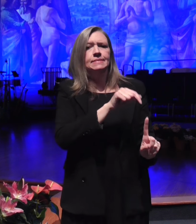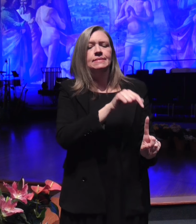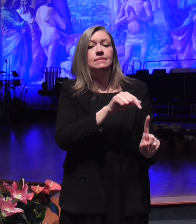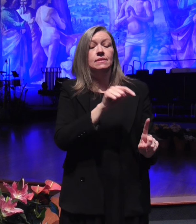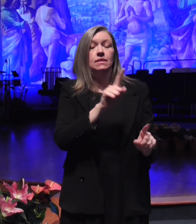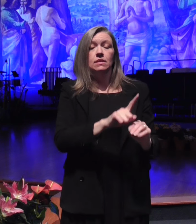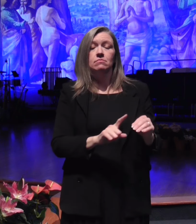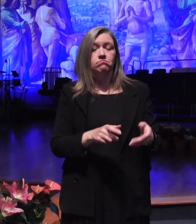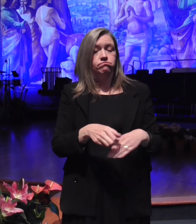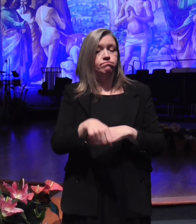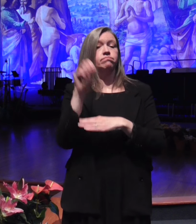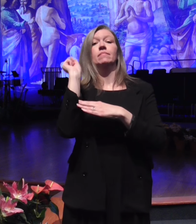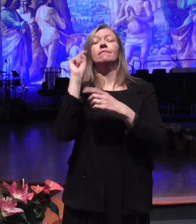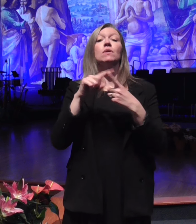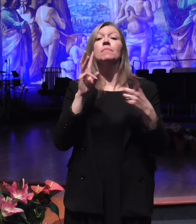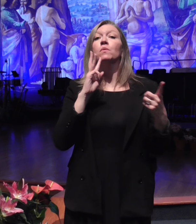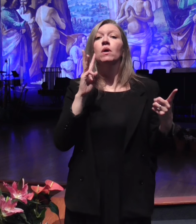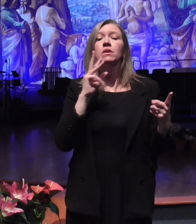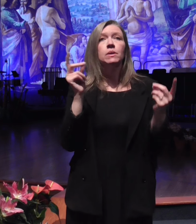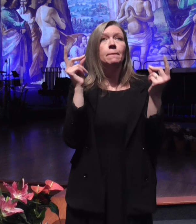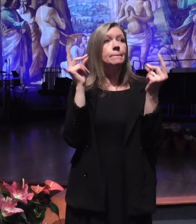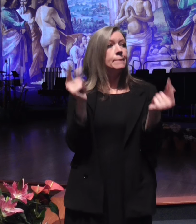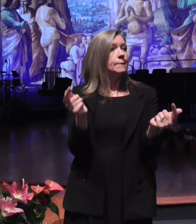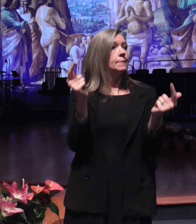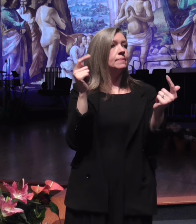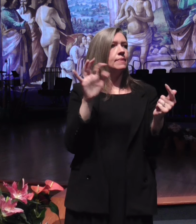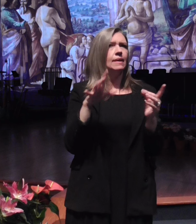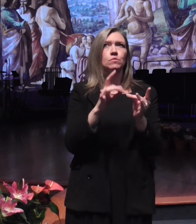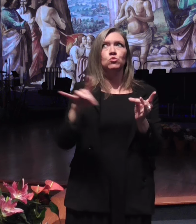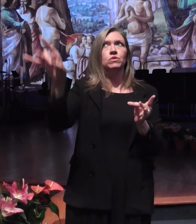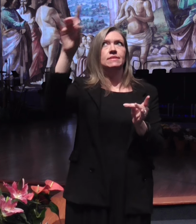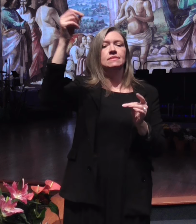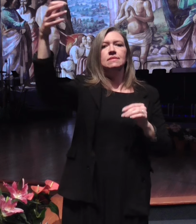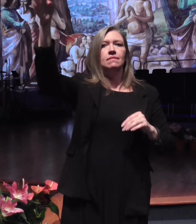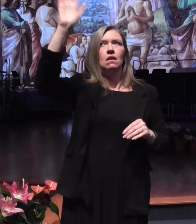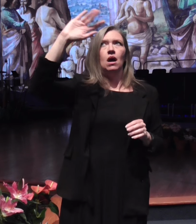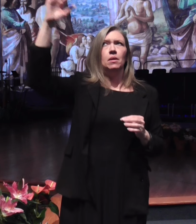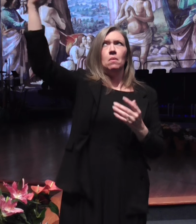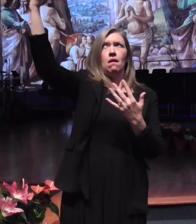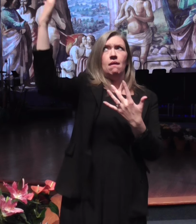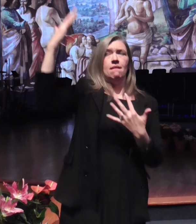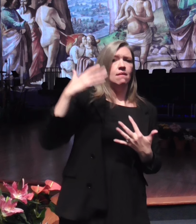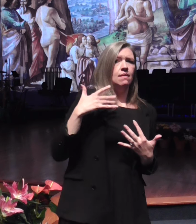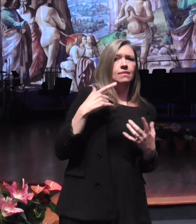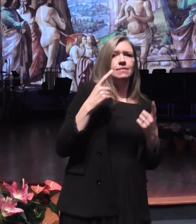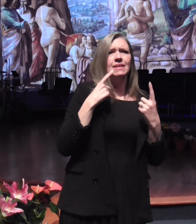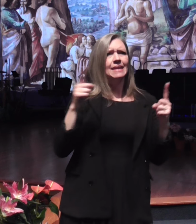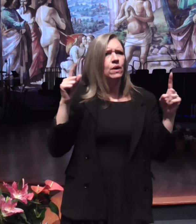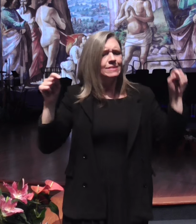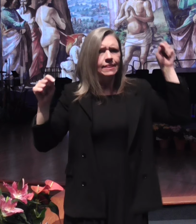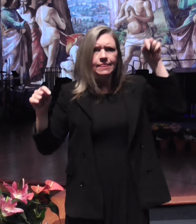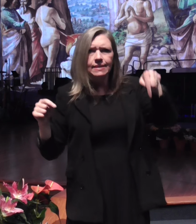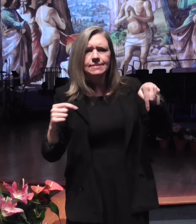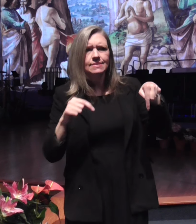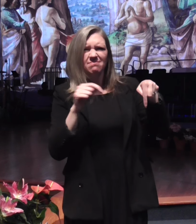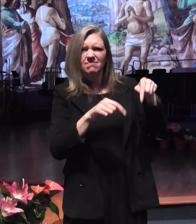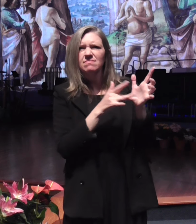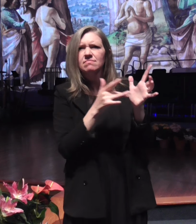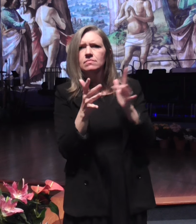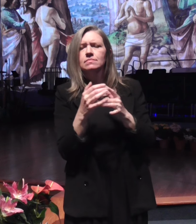arises from the water, immediately the presence of God descends and announces, "This is my